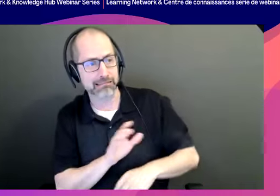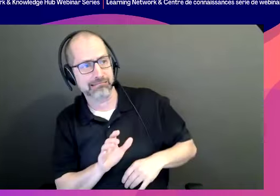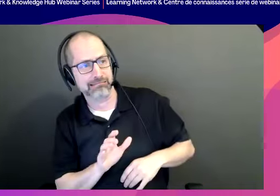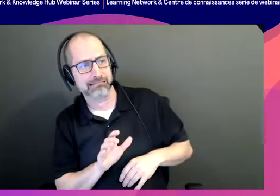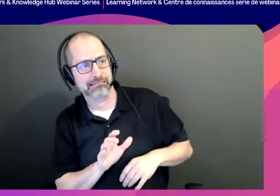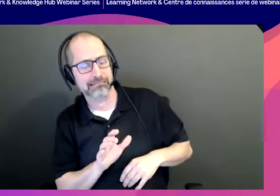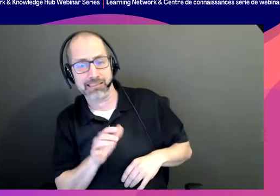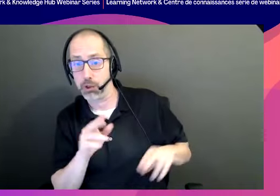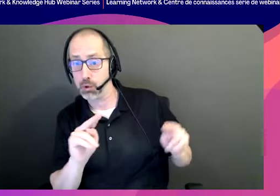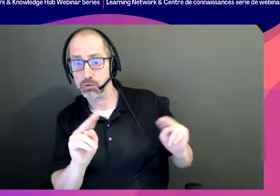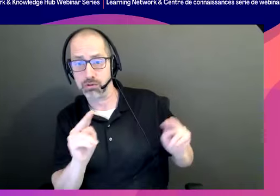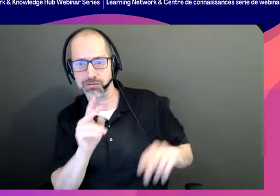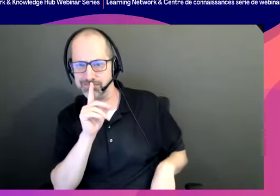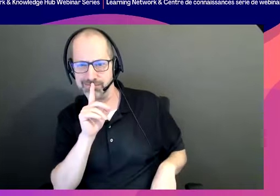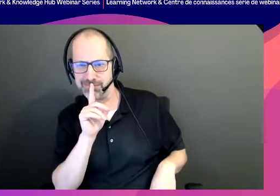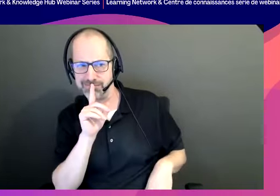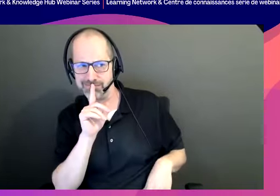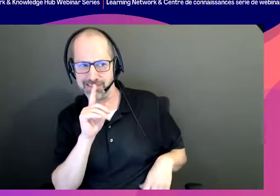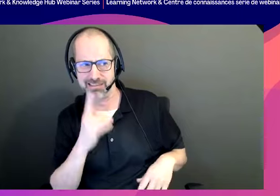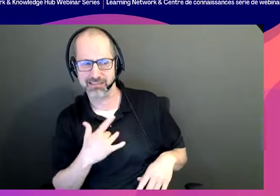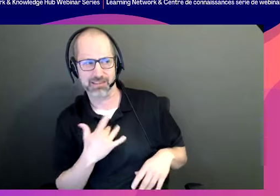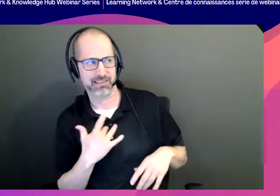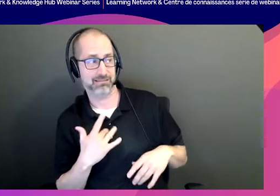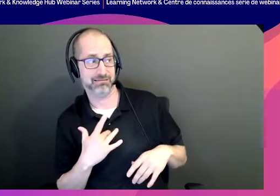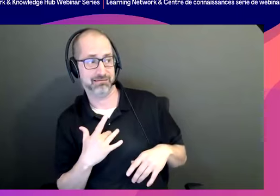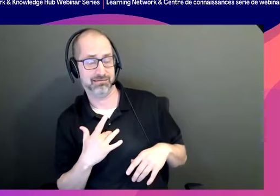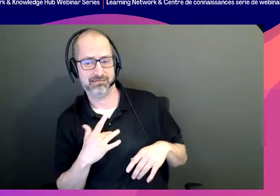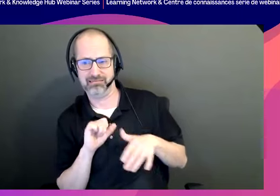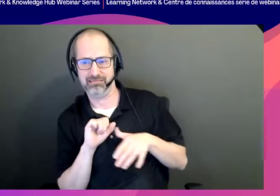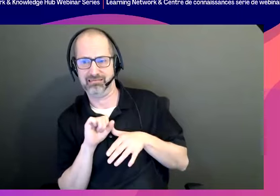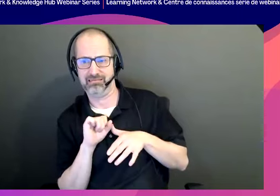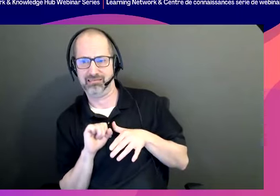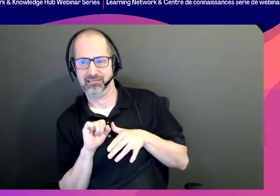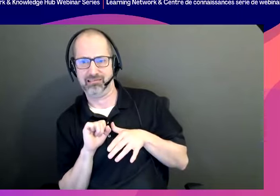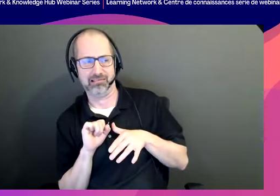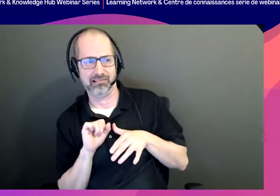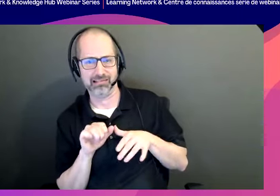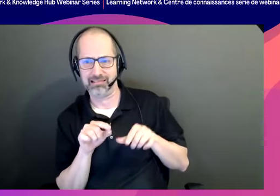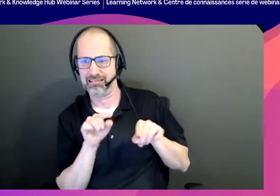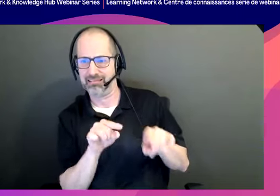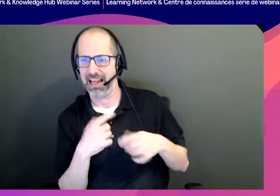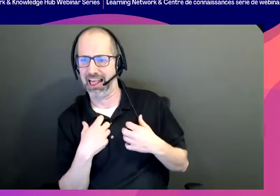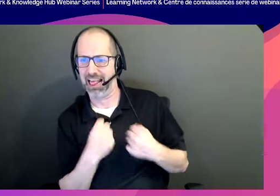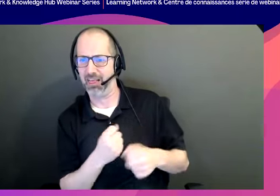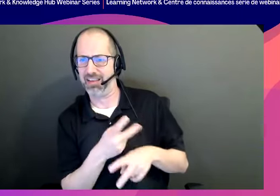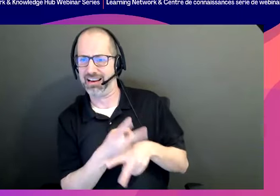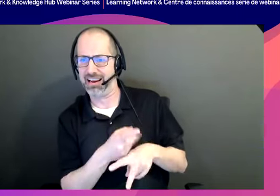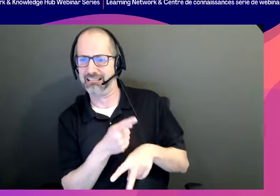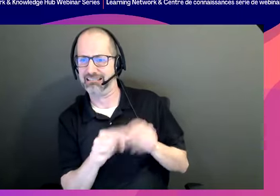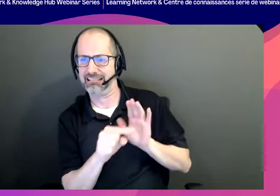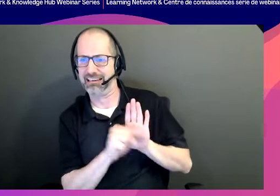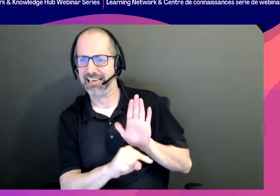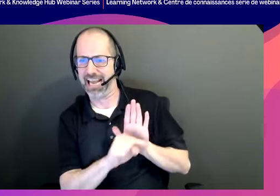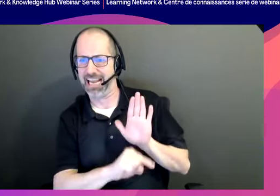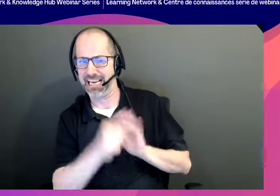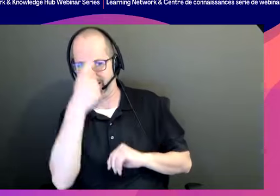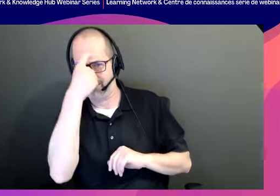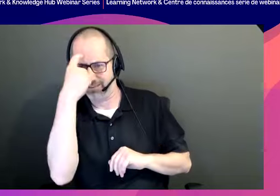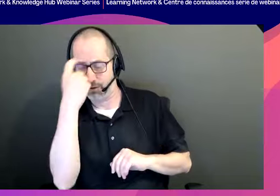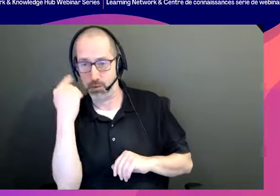places. Often people have had negative experiences in healthcare. We know that systemic